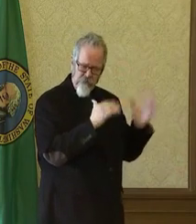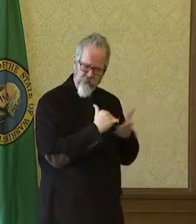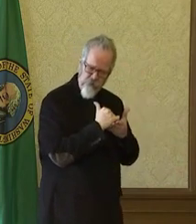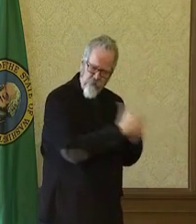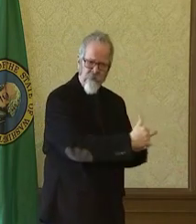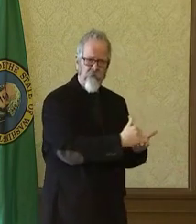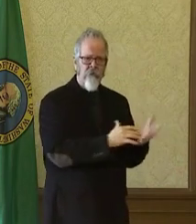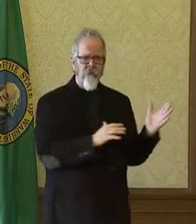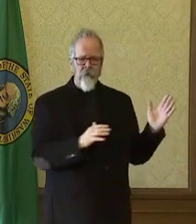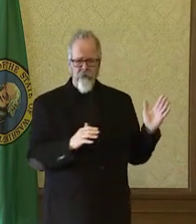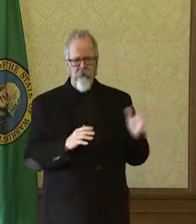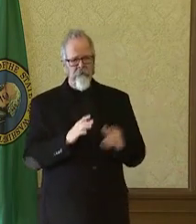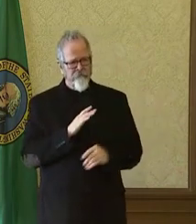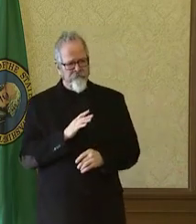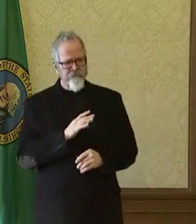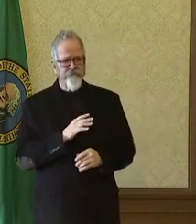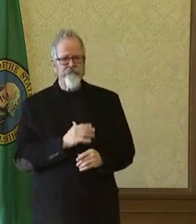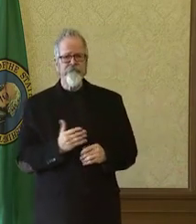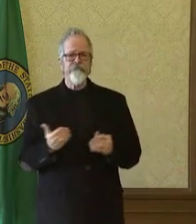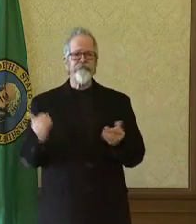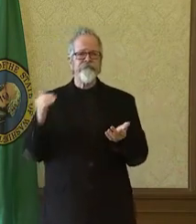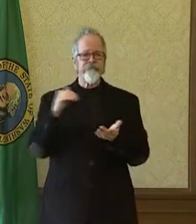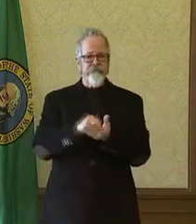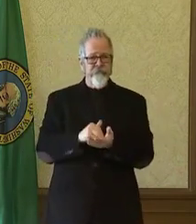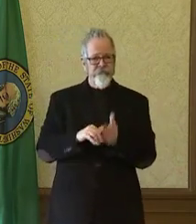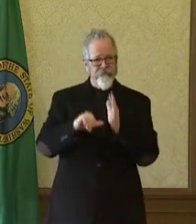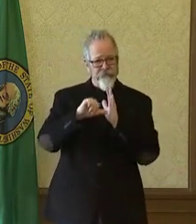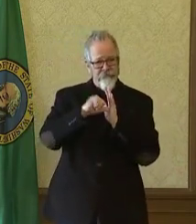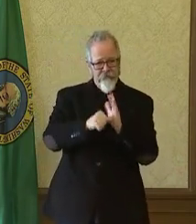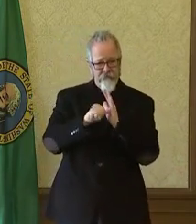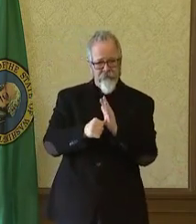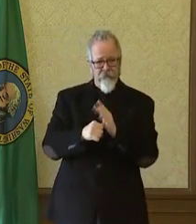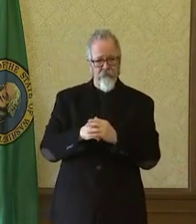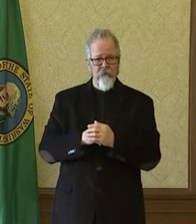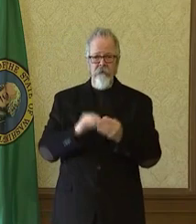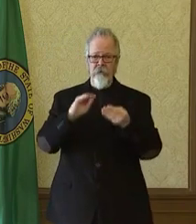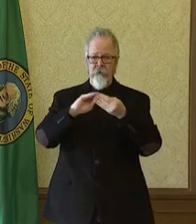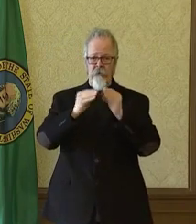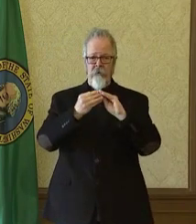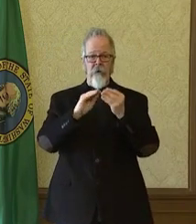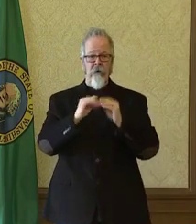to this social distancing. We can only be confident if our